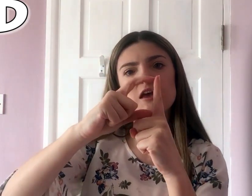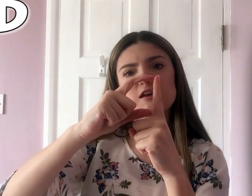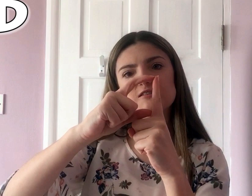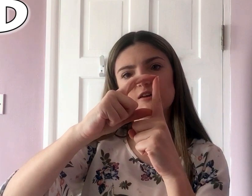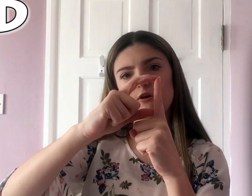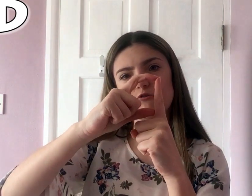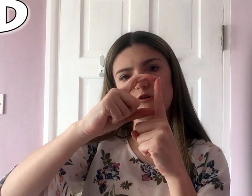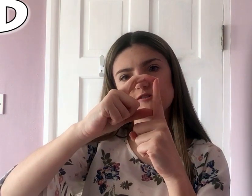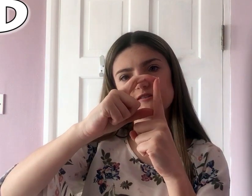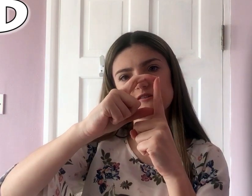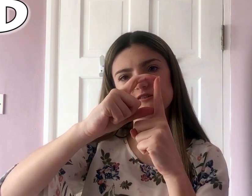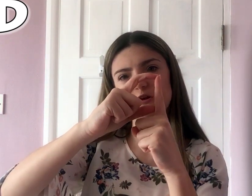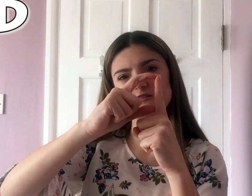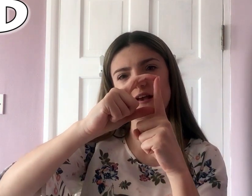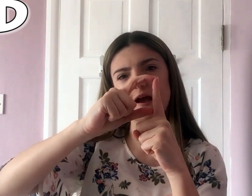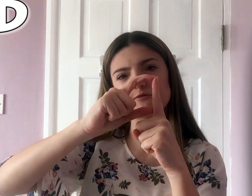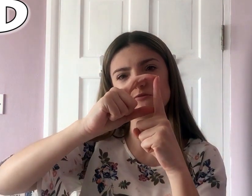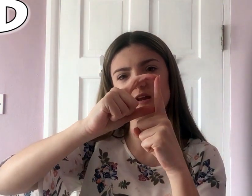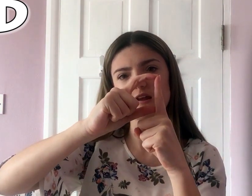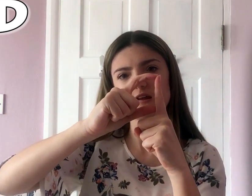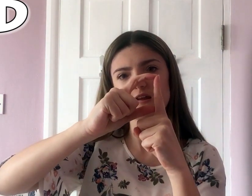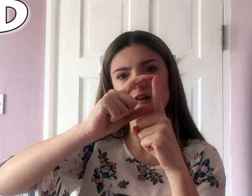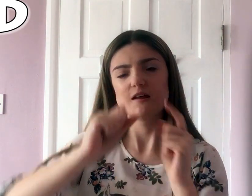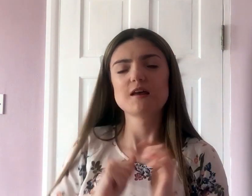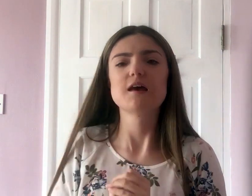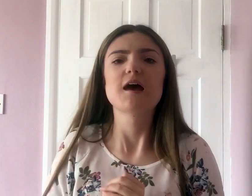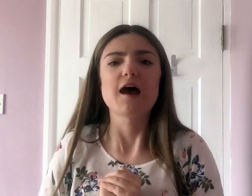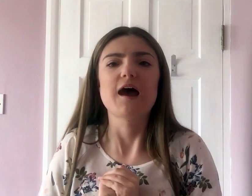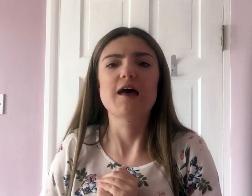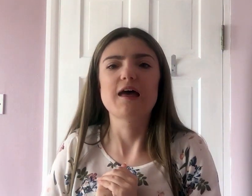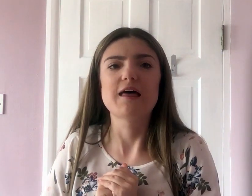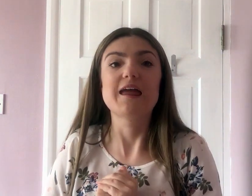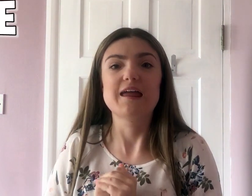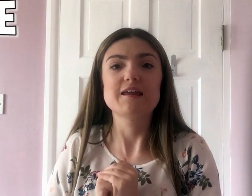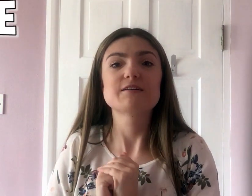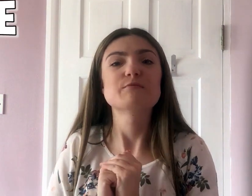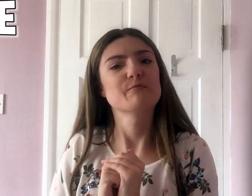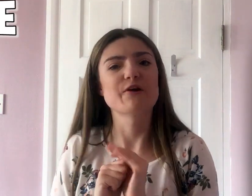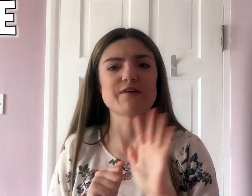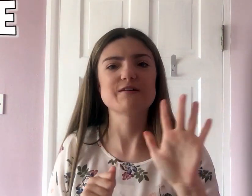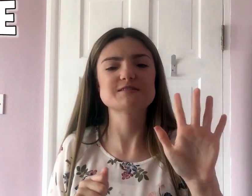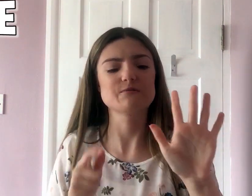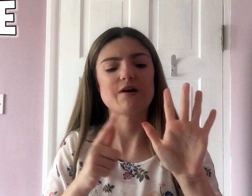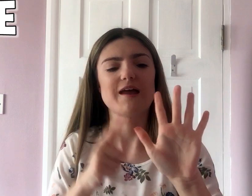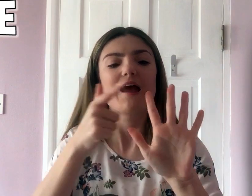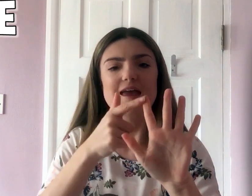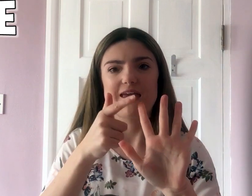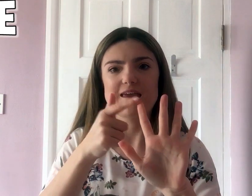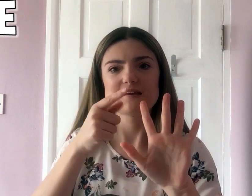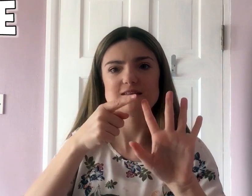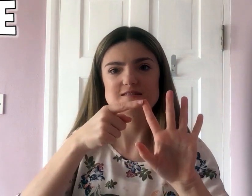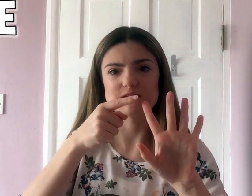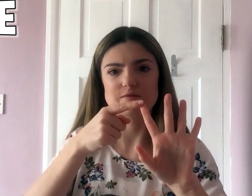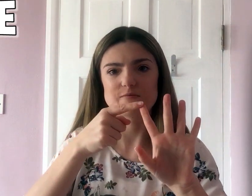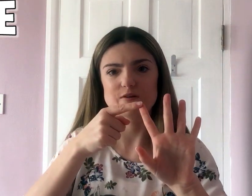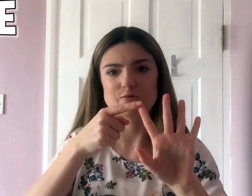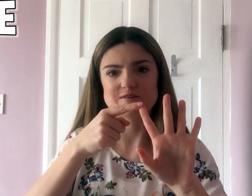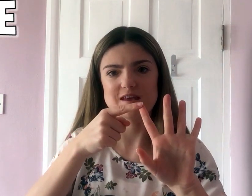to go across, so it looks like a capital D. E, remember our vowels, so we've got A, E, so I'm going to point to